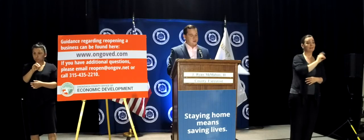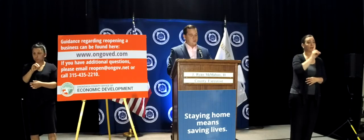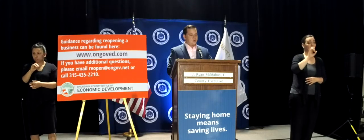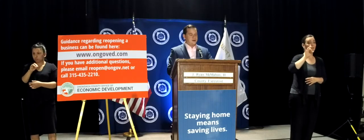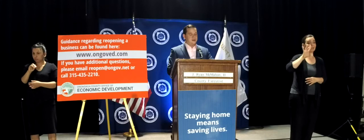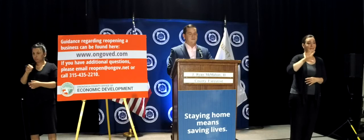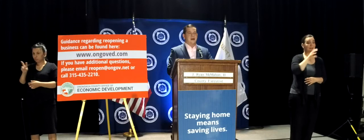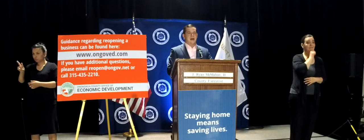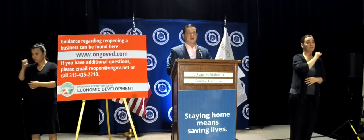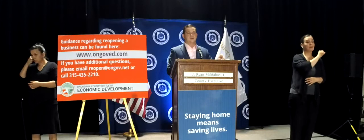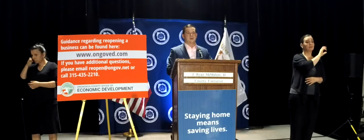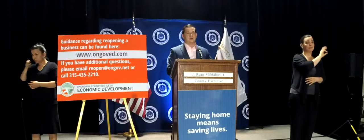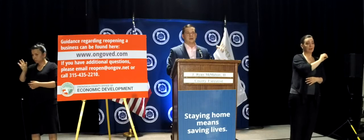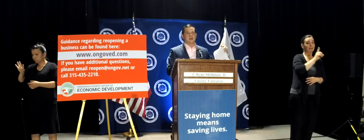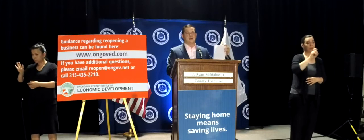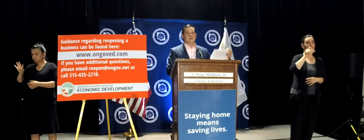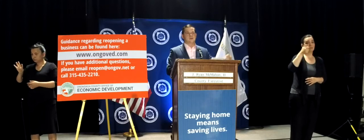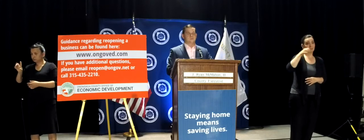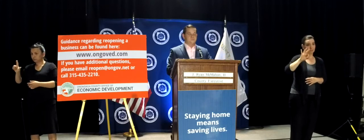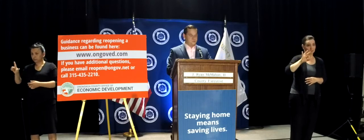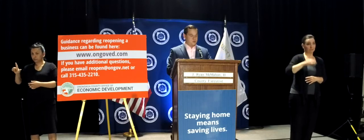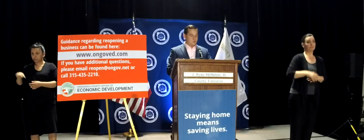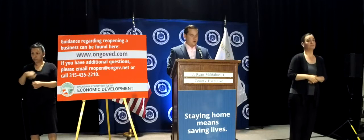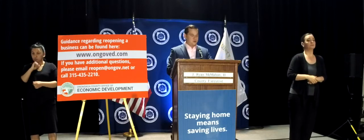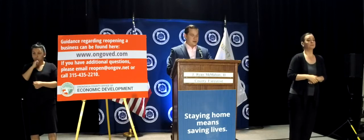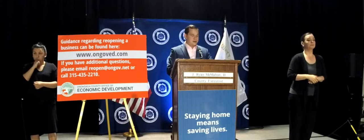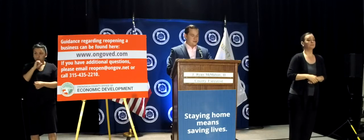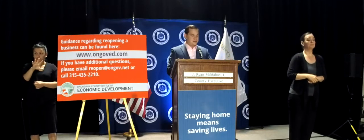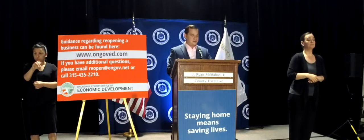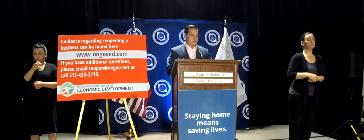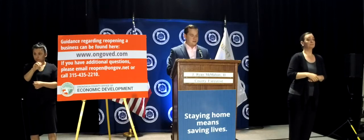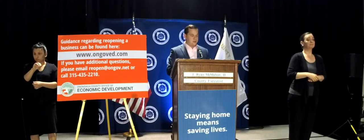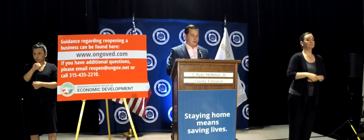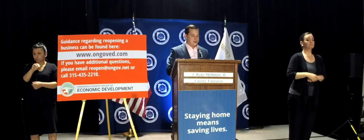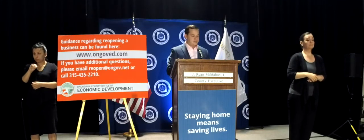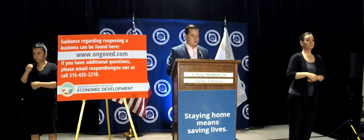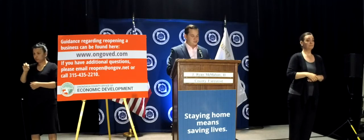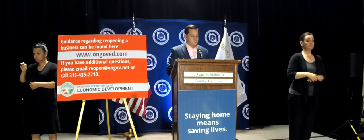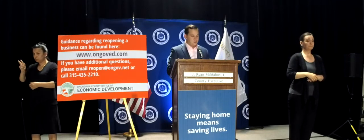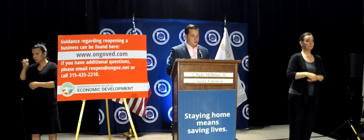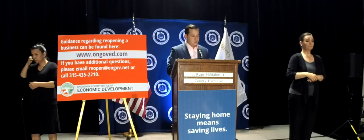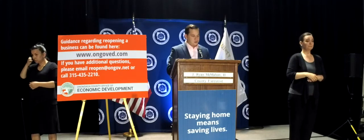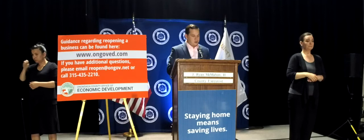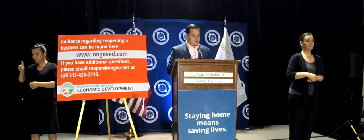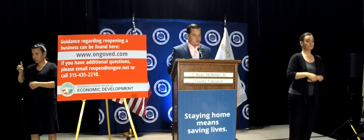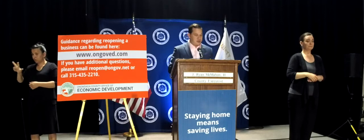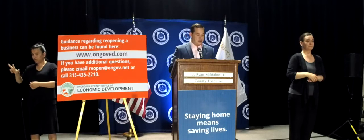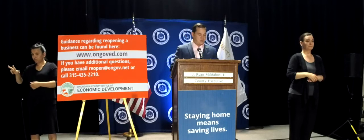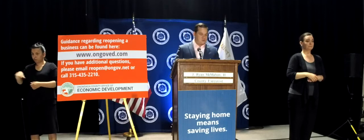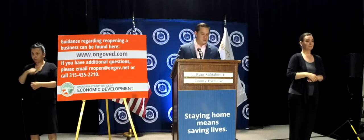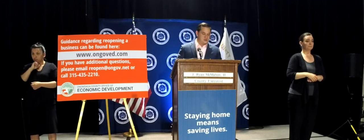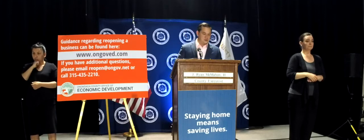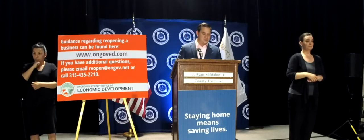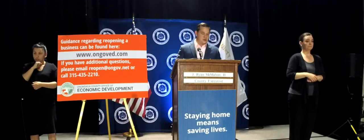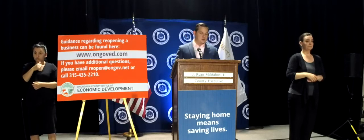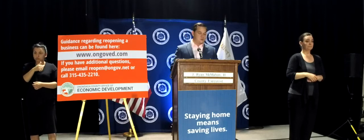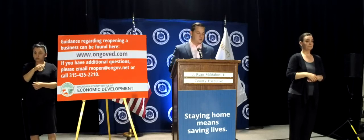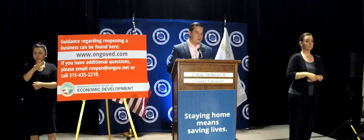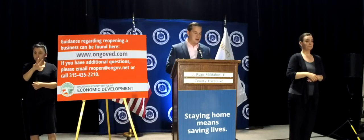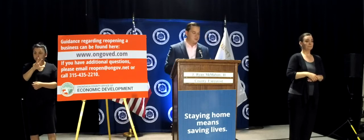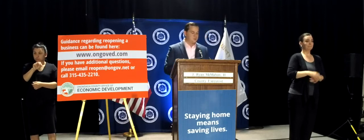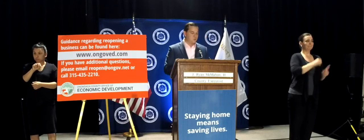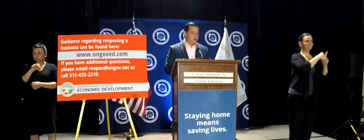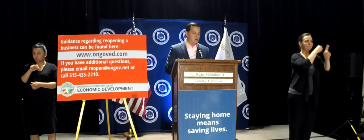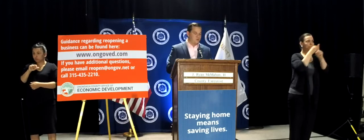70s, 185 in their 80s, and 119 in their 90s. Geography, City of